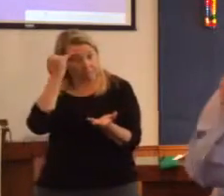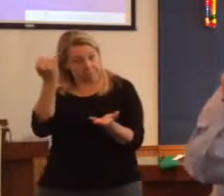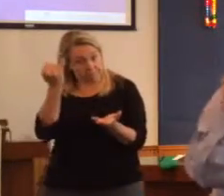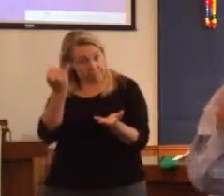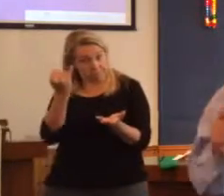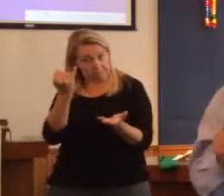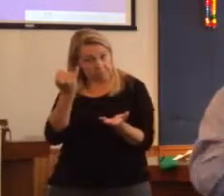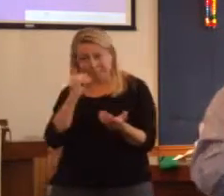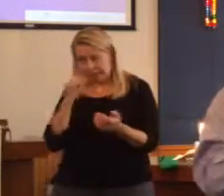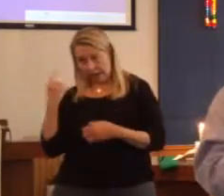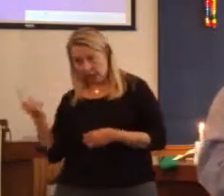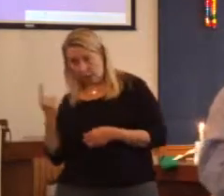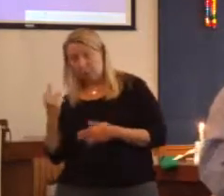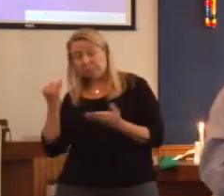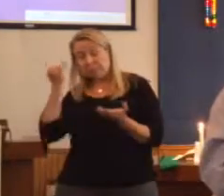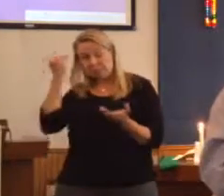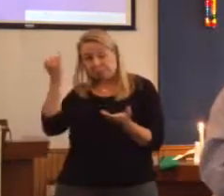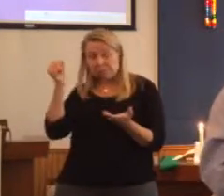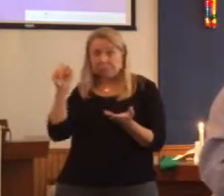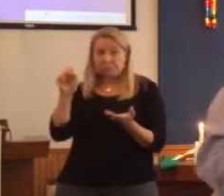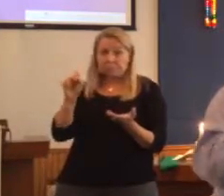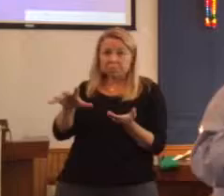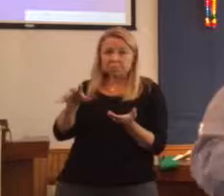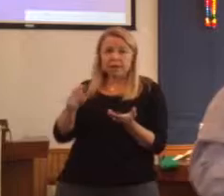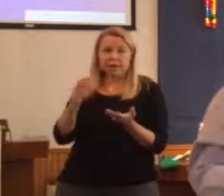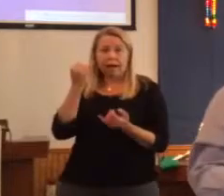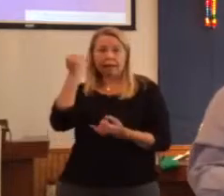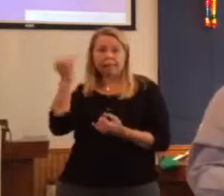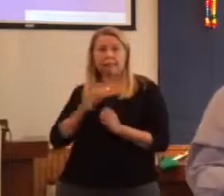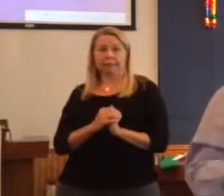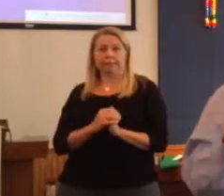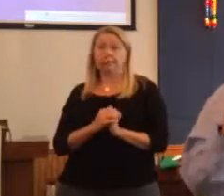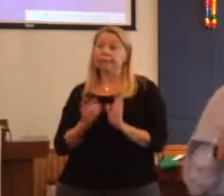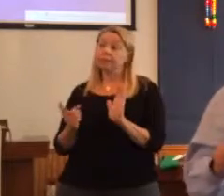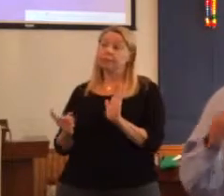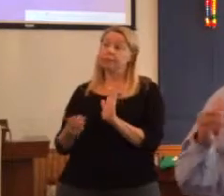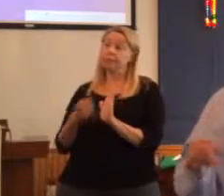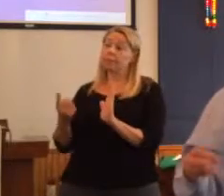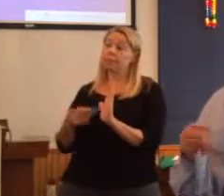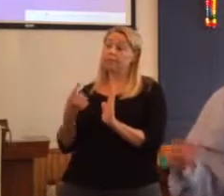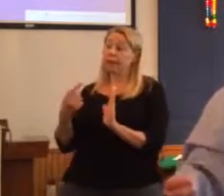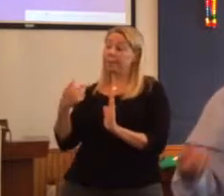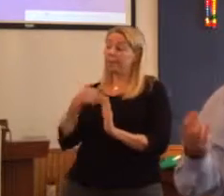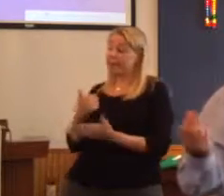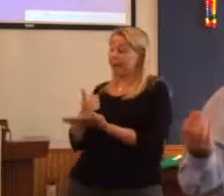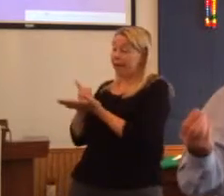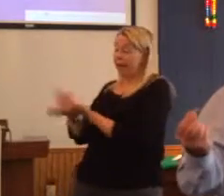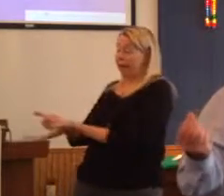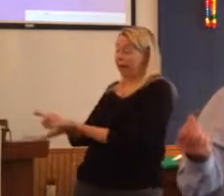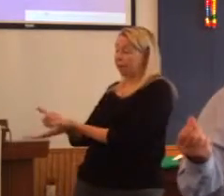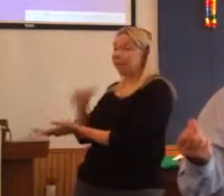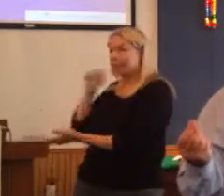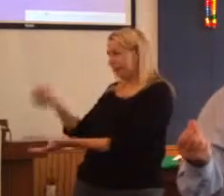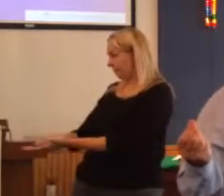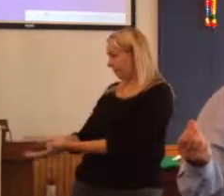not always, but maybe that means that sometimes the help we give is not money.